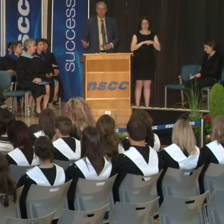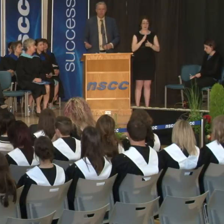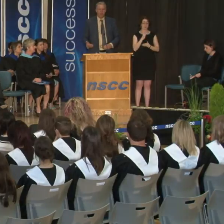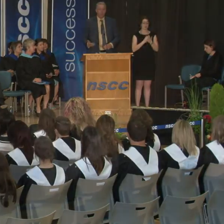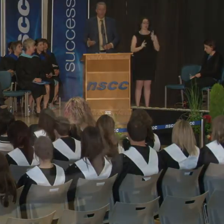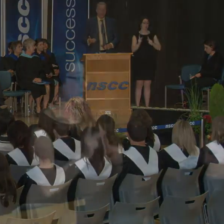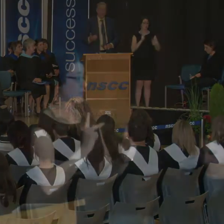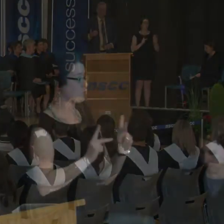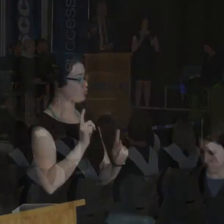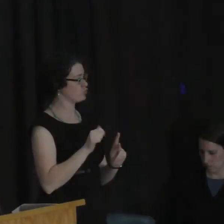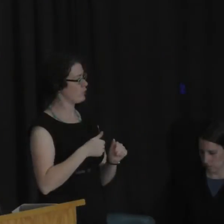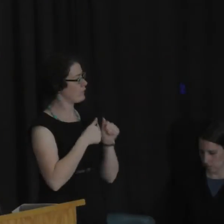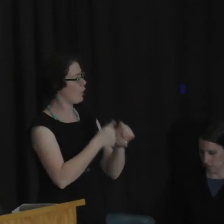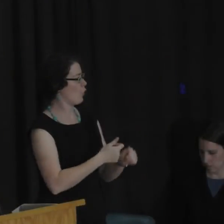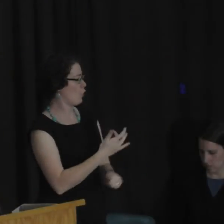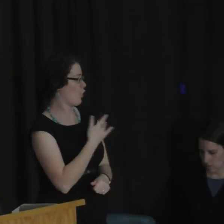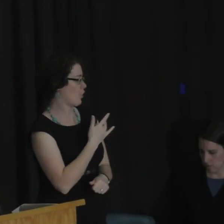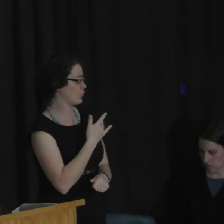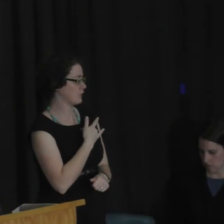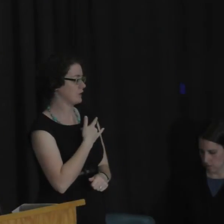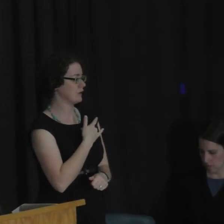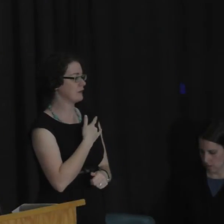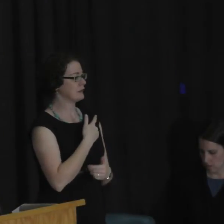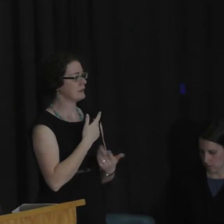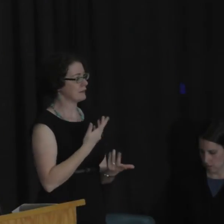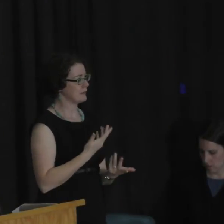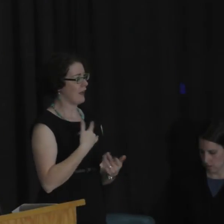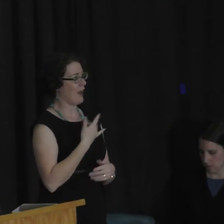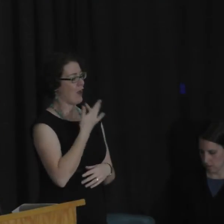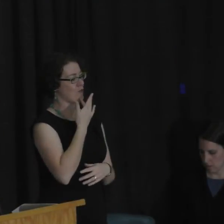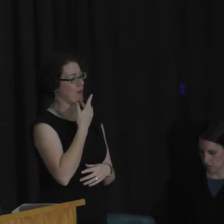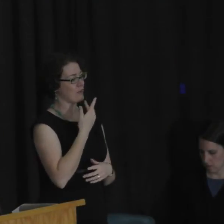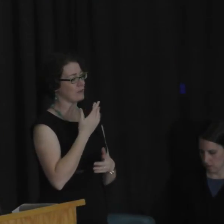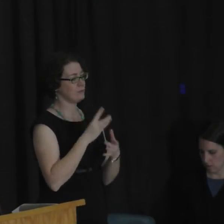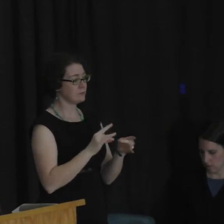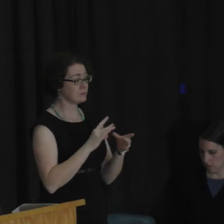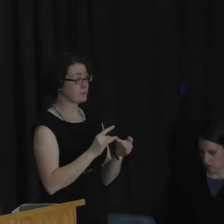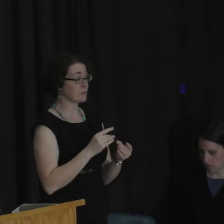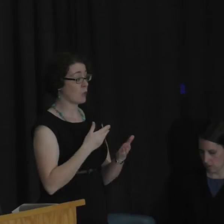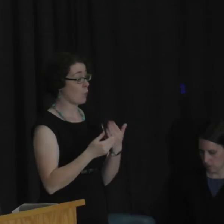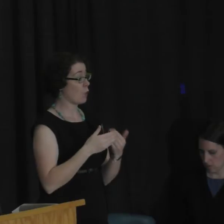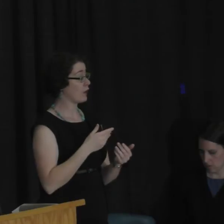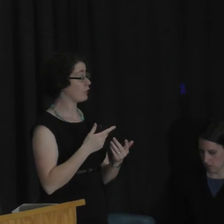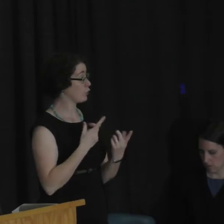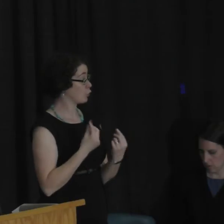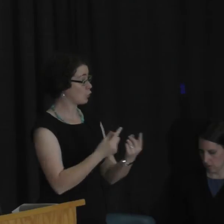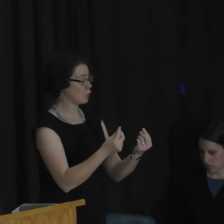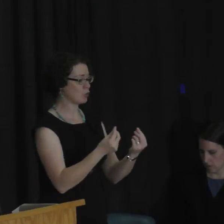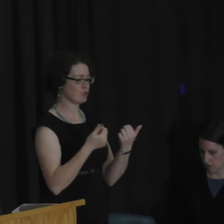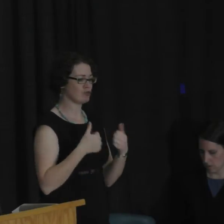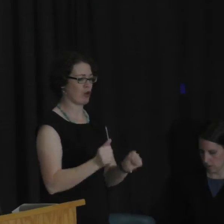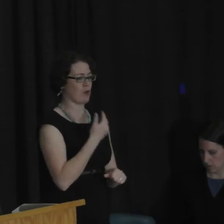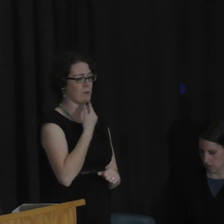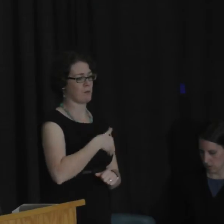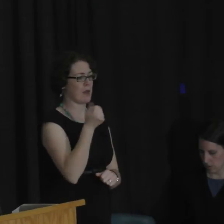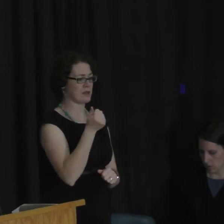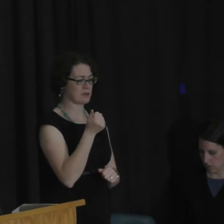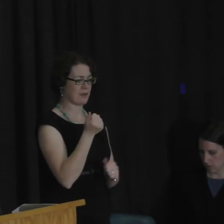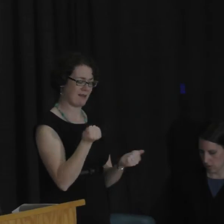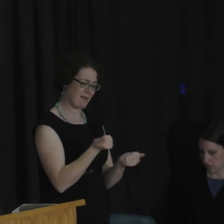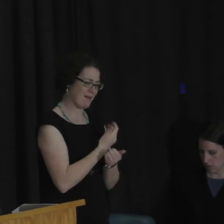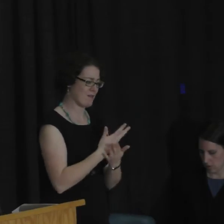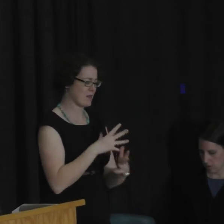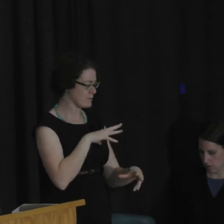will say that you should always follow your heart, but I would rather say that whatever you find yourself doing, give it all you have, give it to your whole